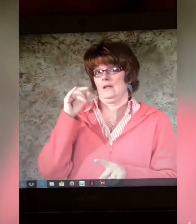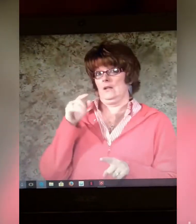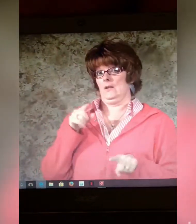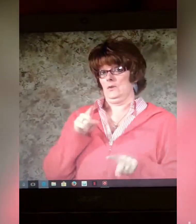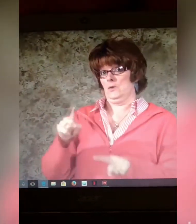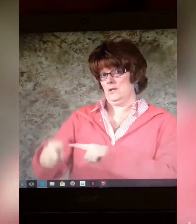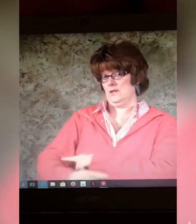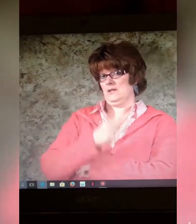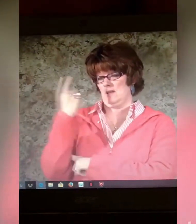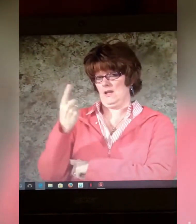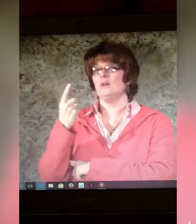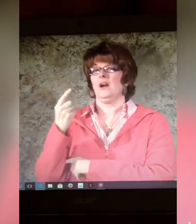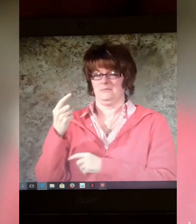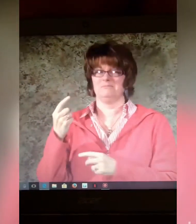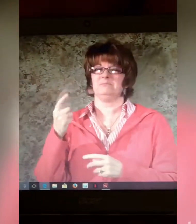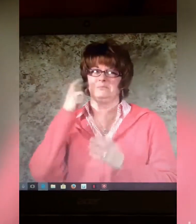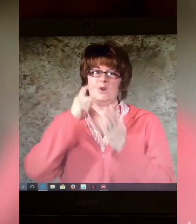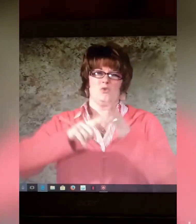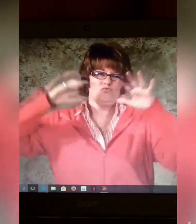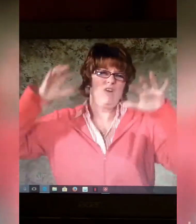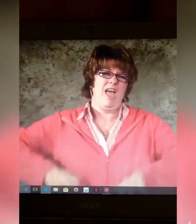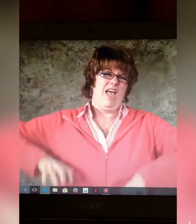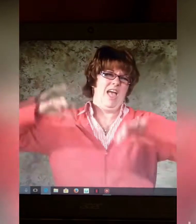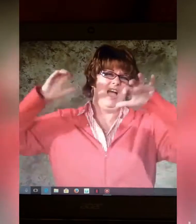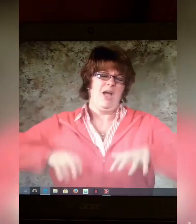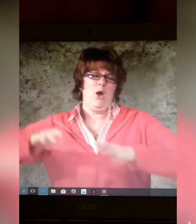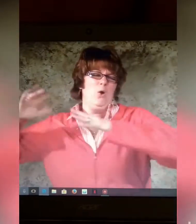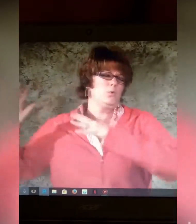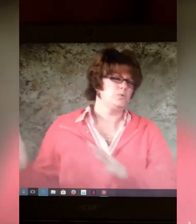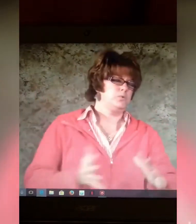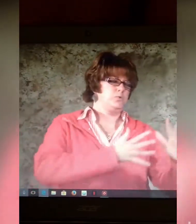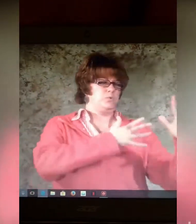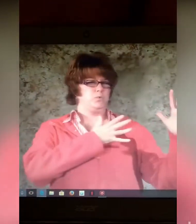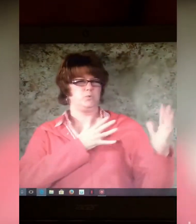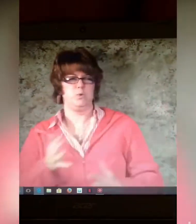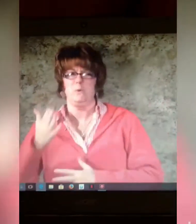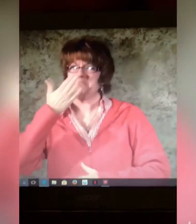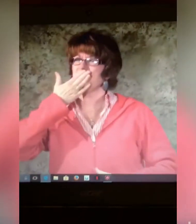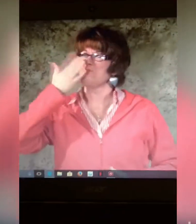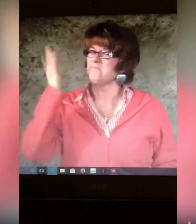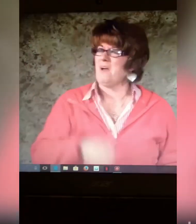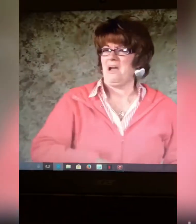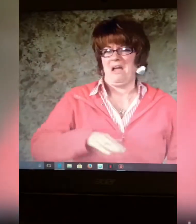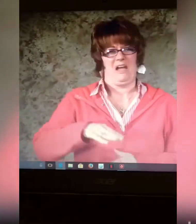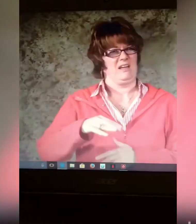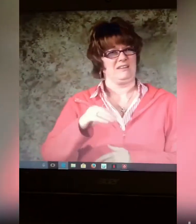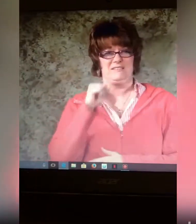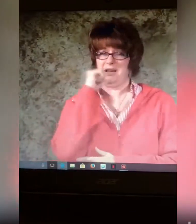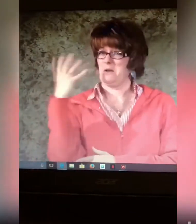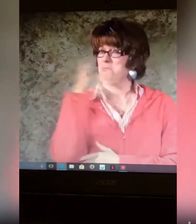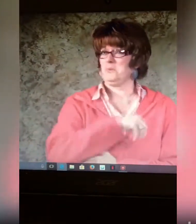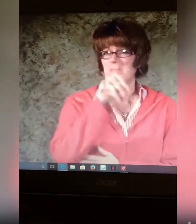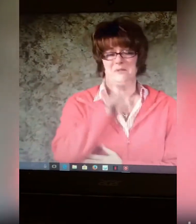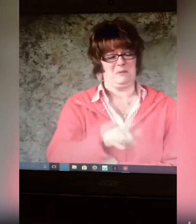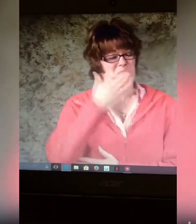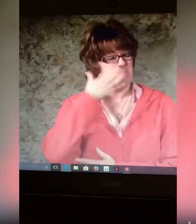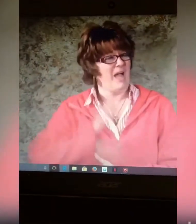Also that day, I forgot that it was supposed to pour down rain horribly,